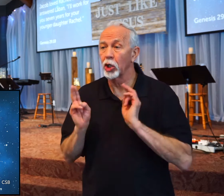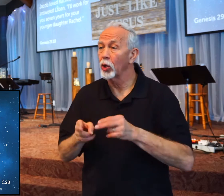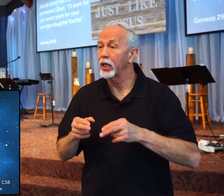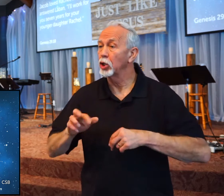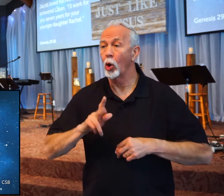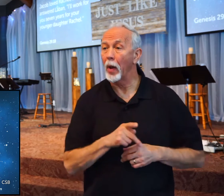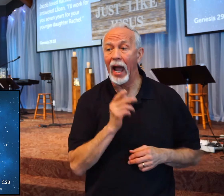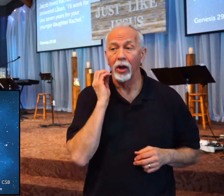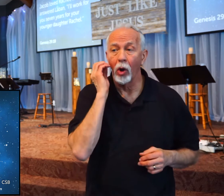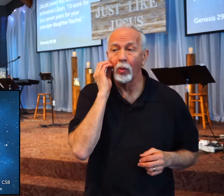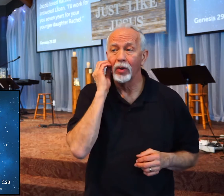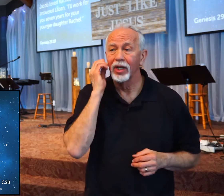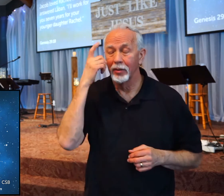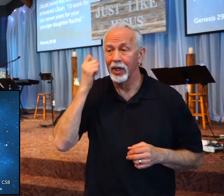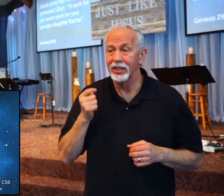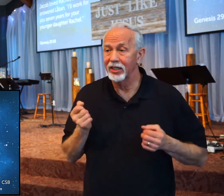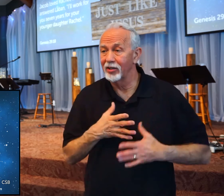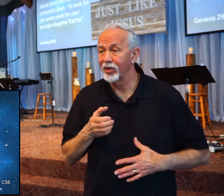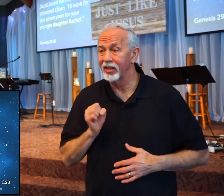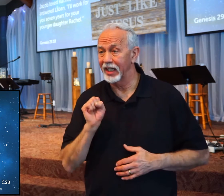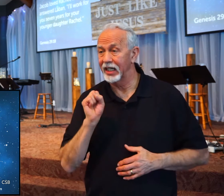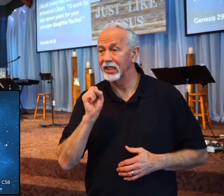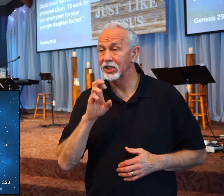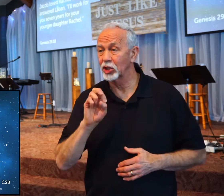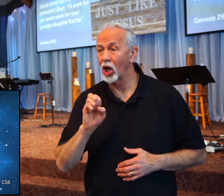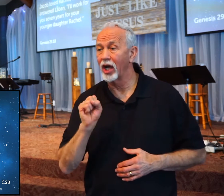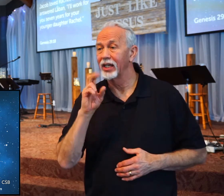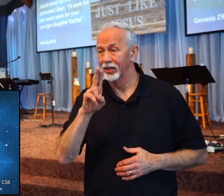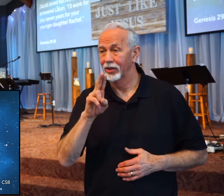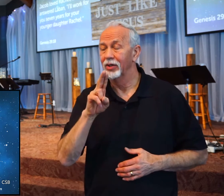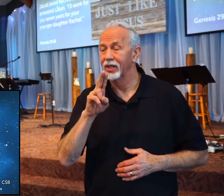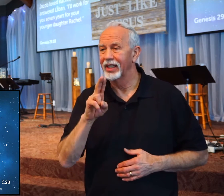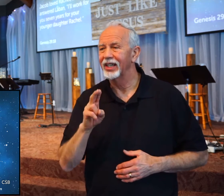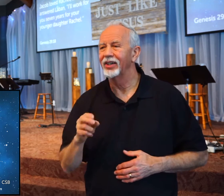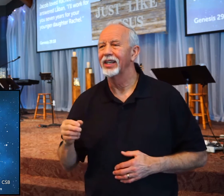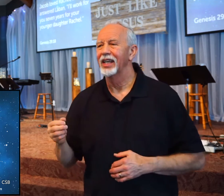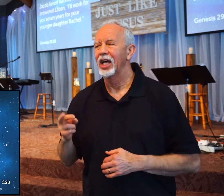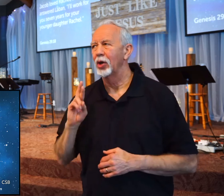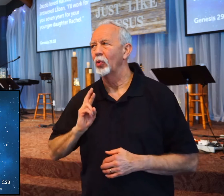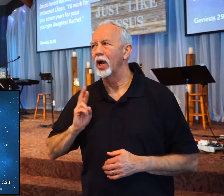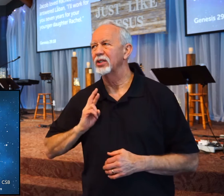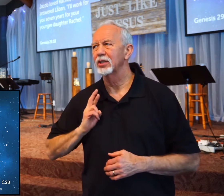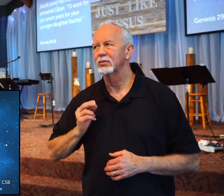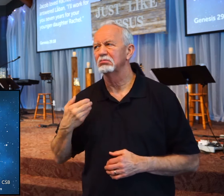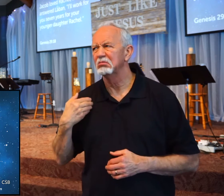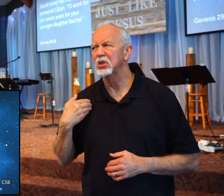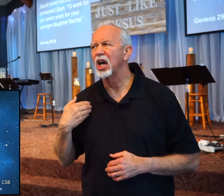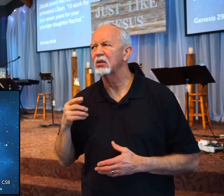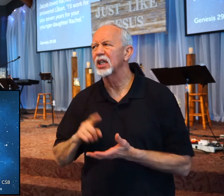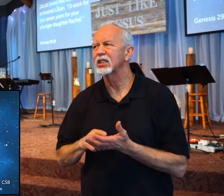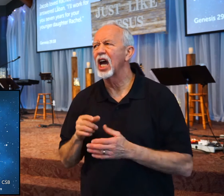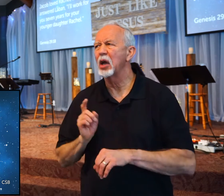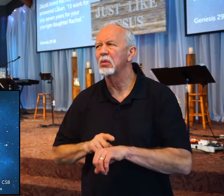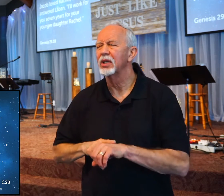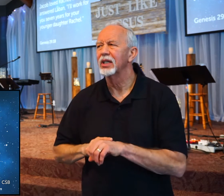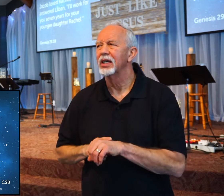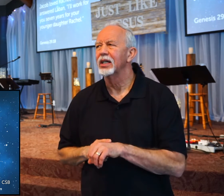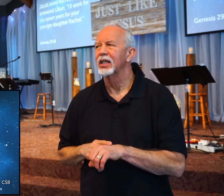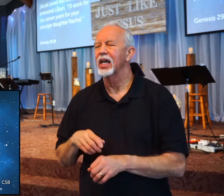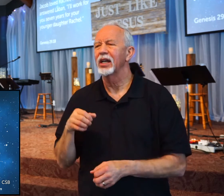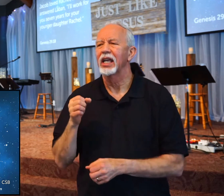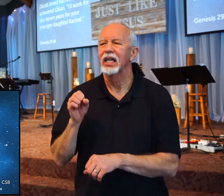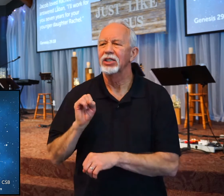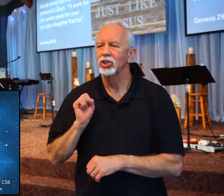is fearful of Esau, and Rachel is probably pretty young at this point. And so Jacob worked 7 years